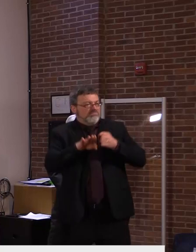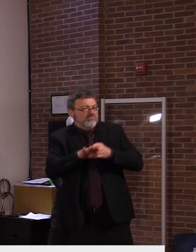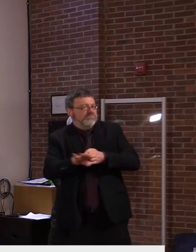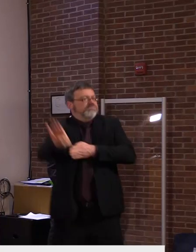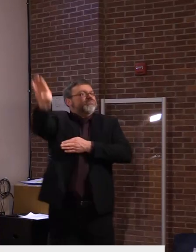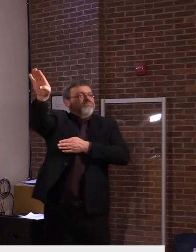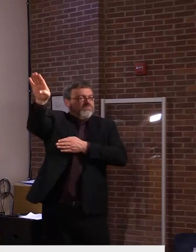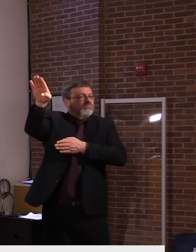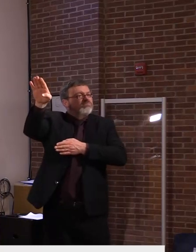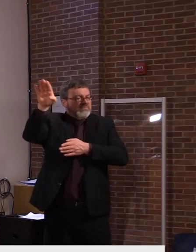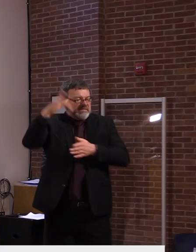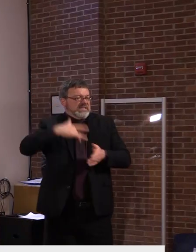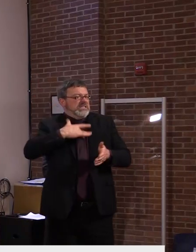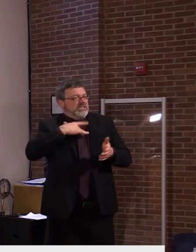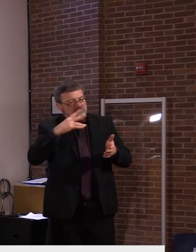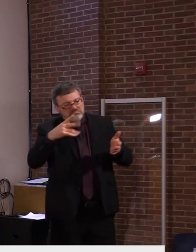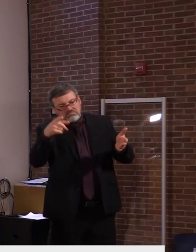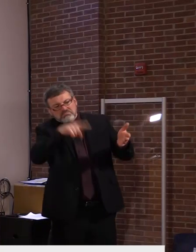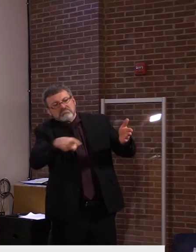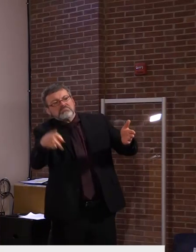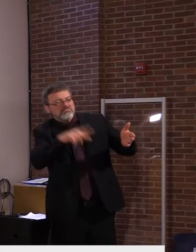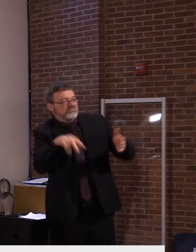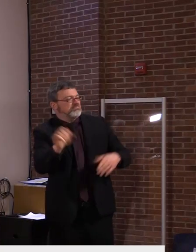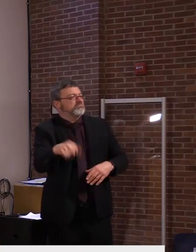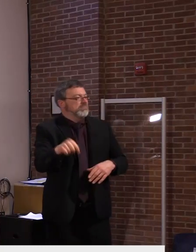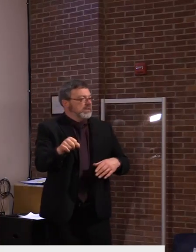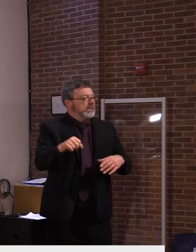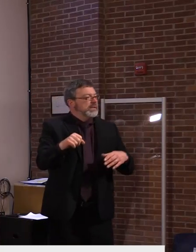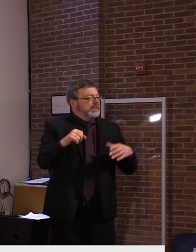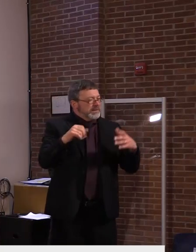the holidays safe, the healthier we will all be.